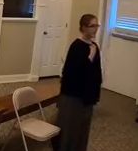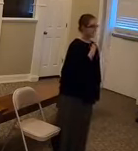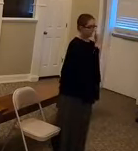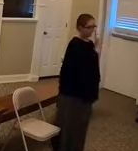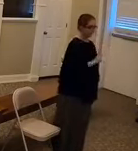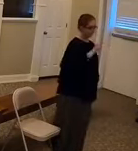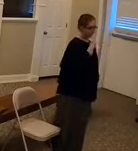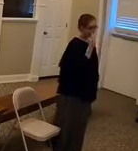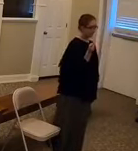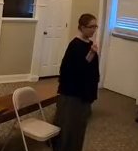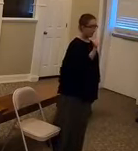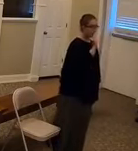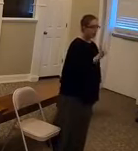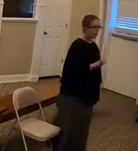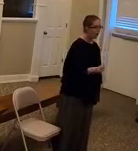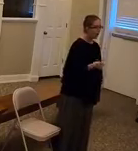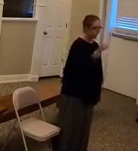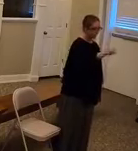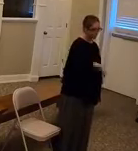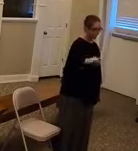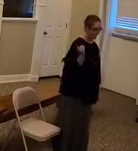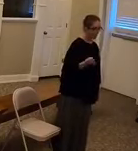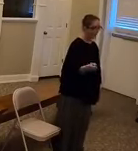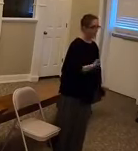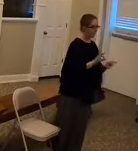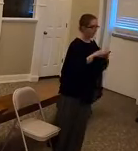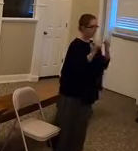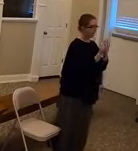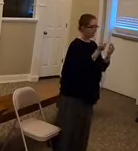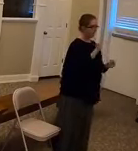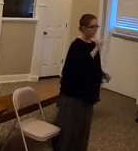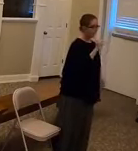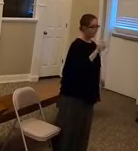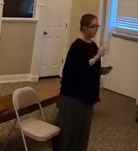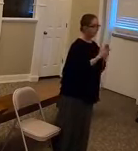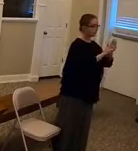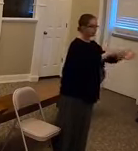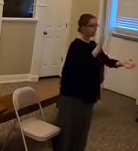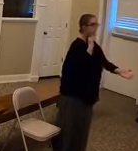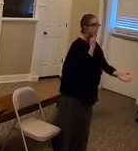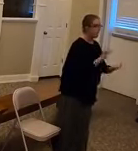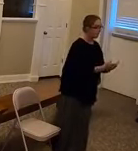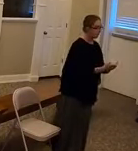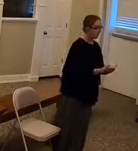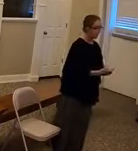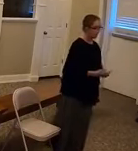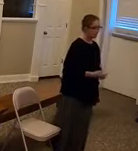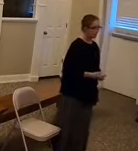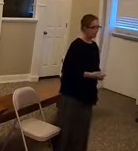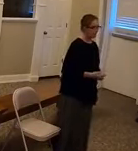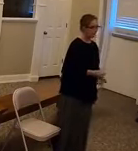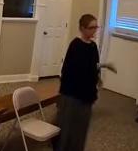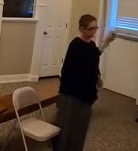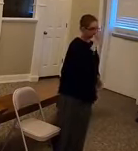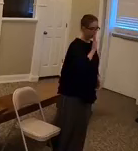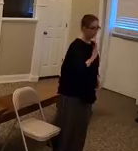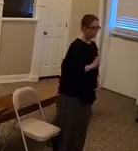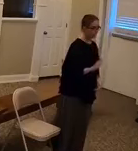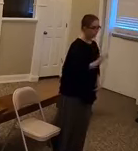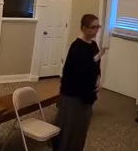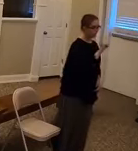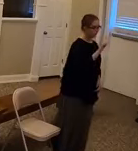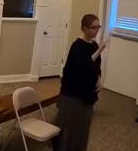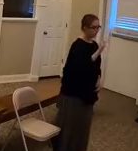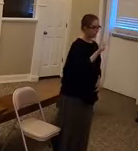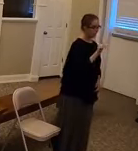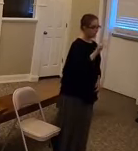And the king said, is there not yet any of the house of Saul that I may show him kindness, or show the kindness of God unto him? And